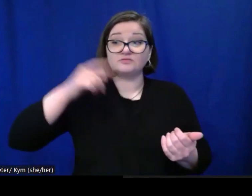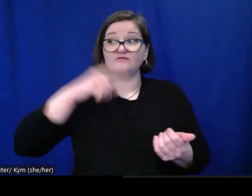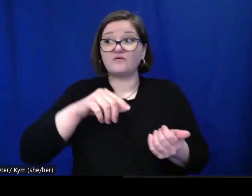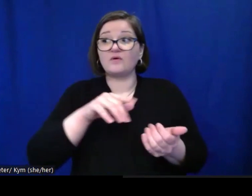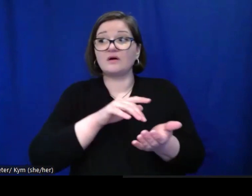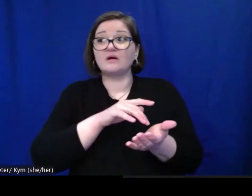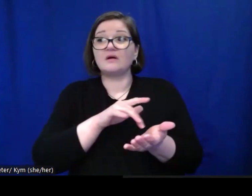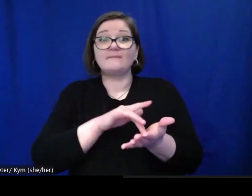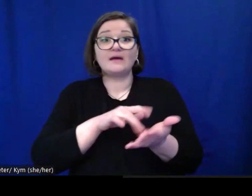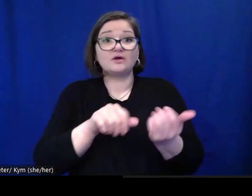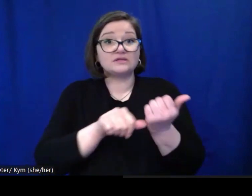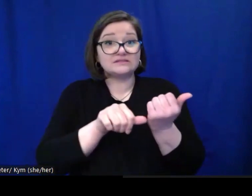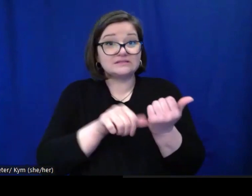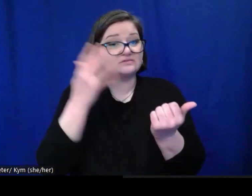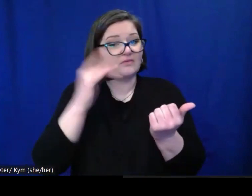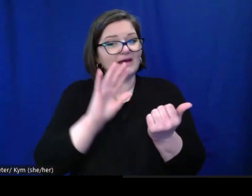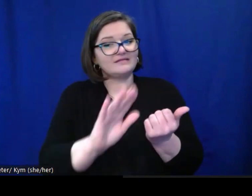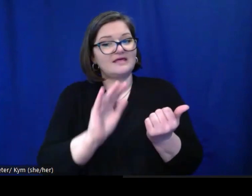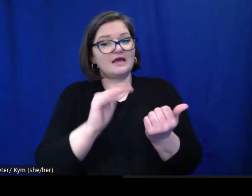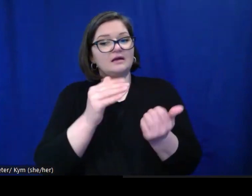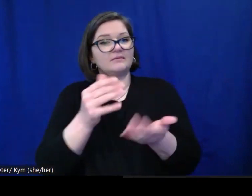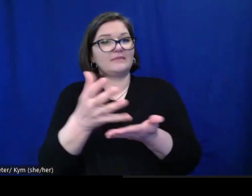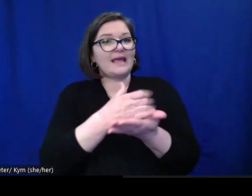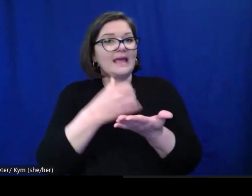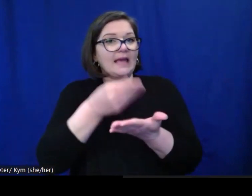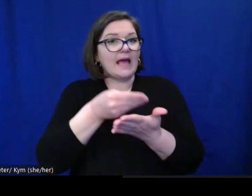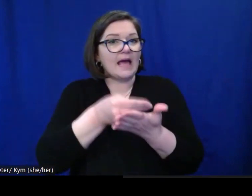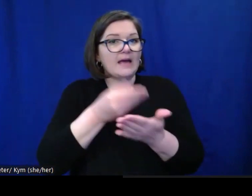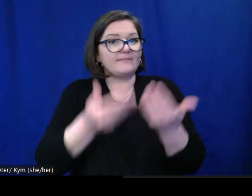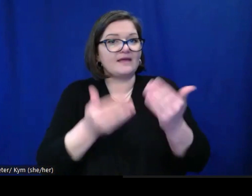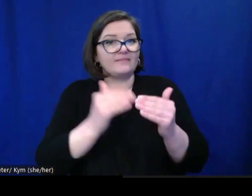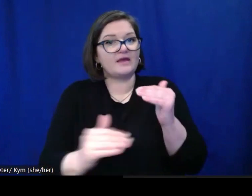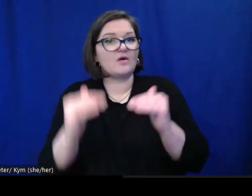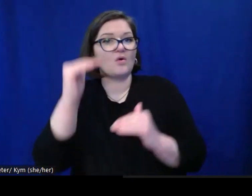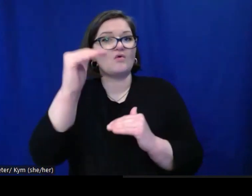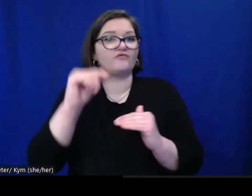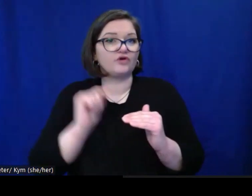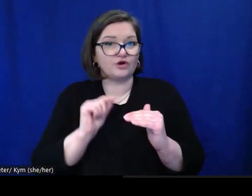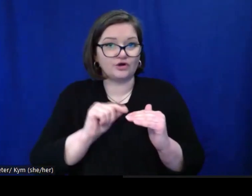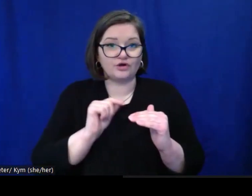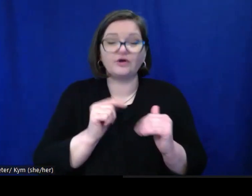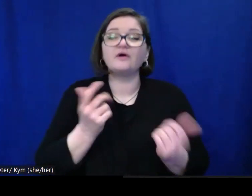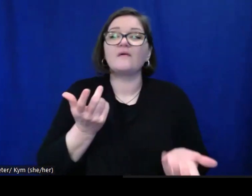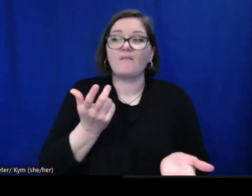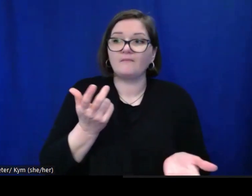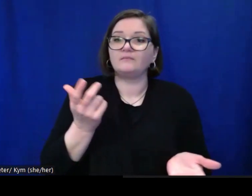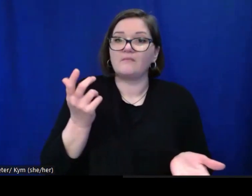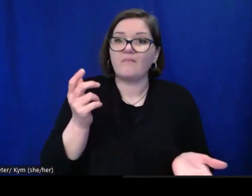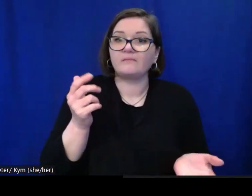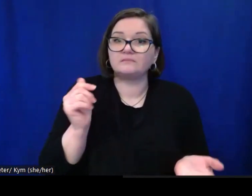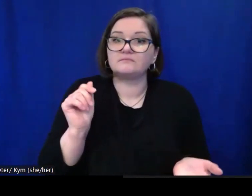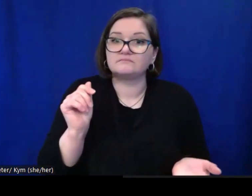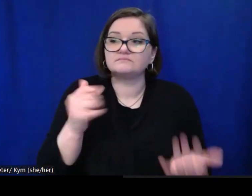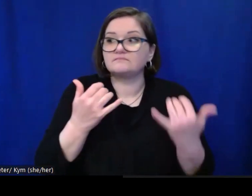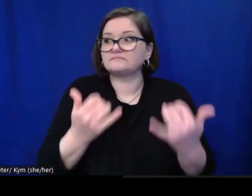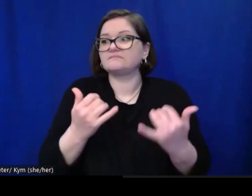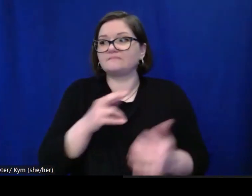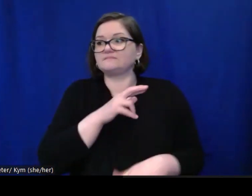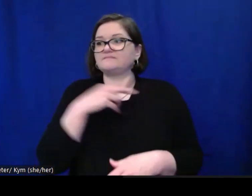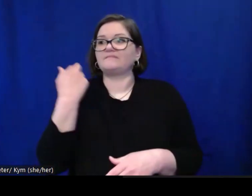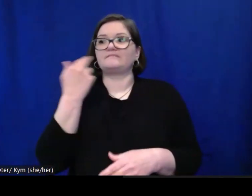their income is greater than MA will allow. And now they're at risk of being put